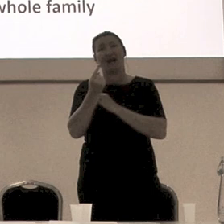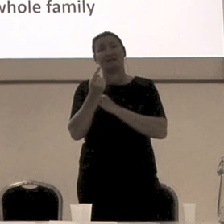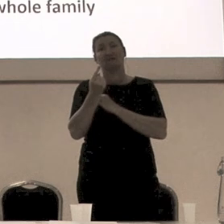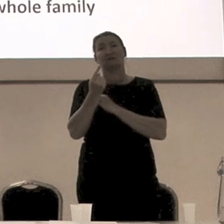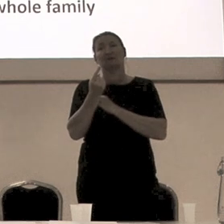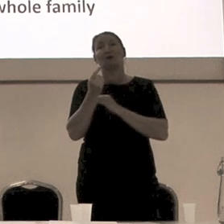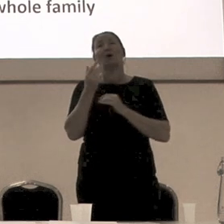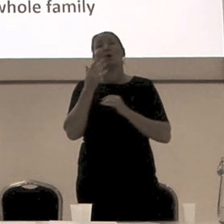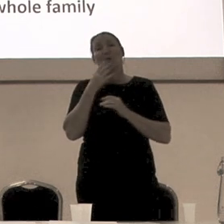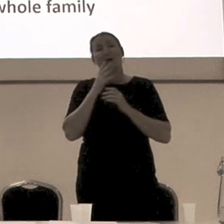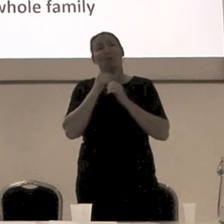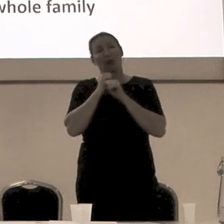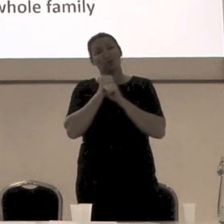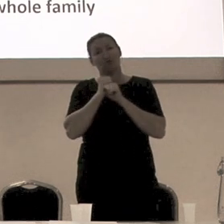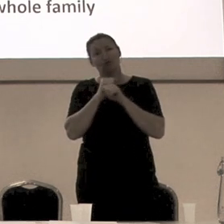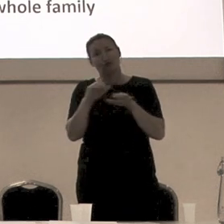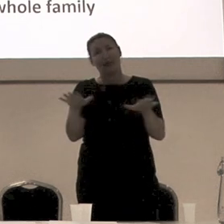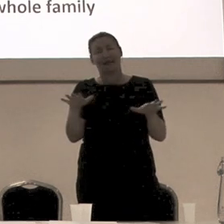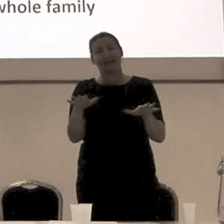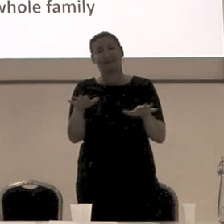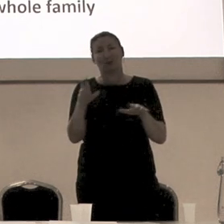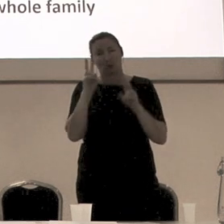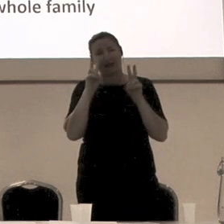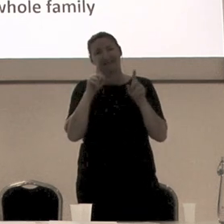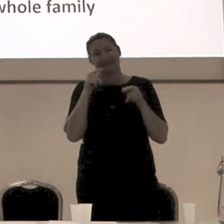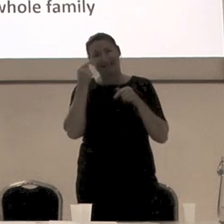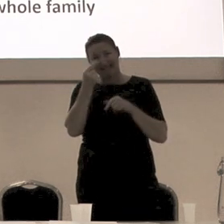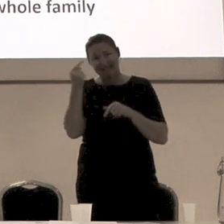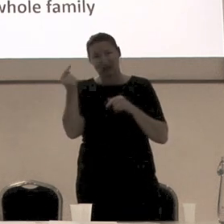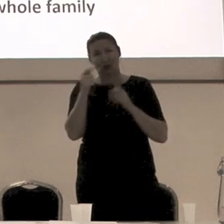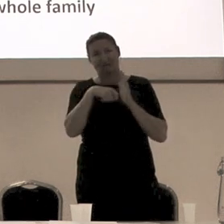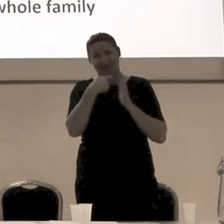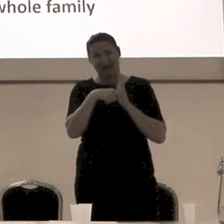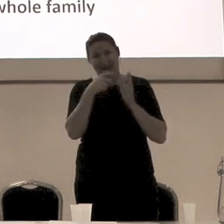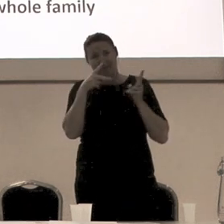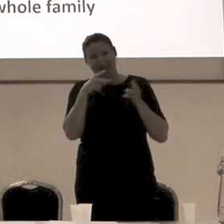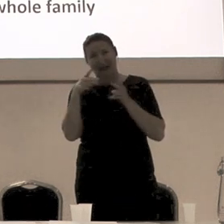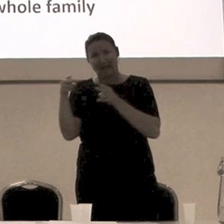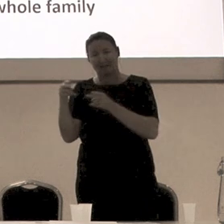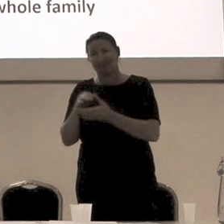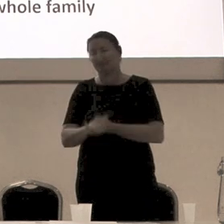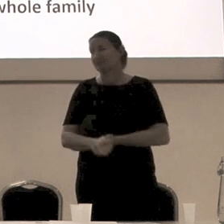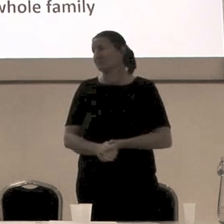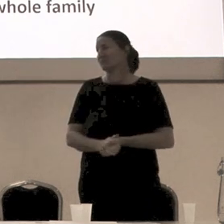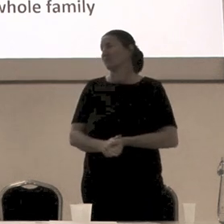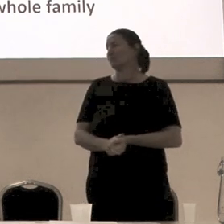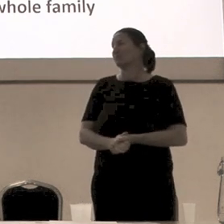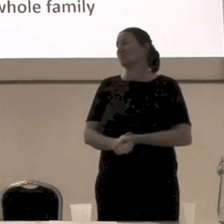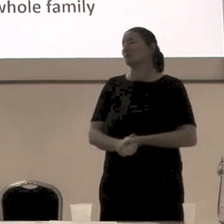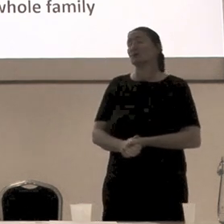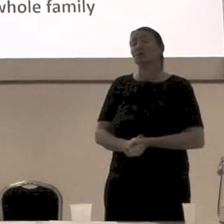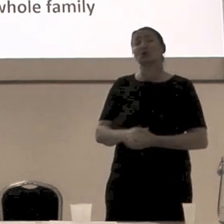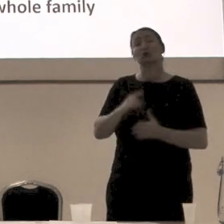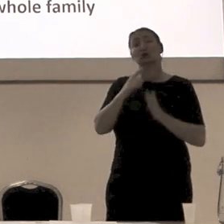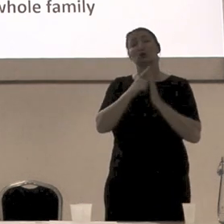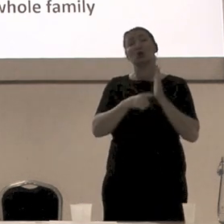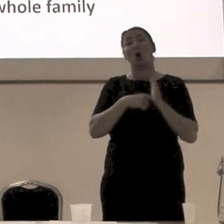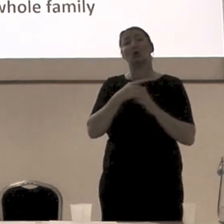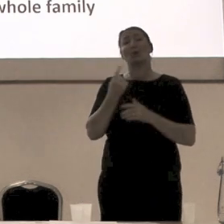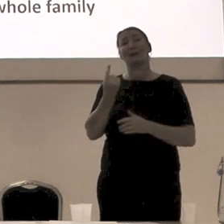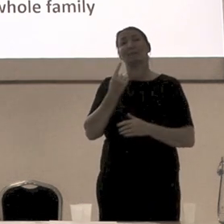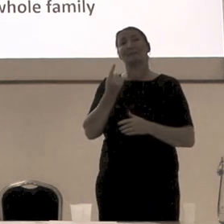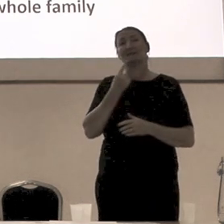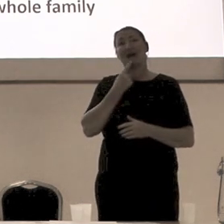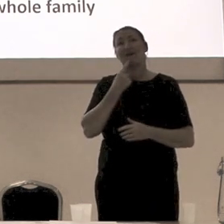before the full film comes out so people can actually see those. Because I think what Jonathan would have said, just